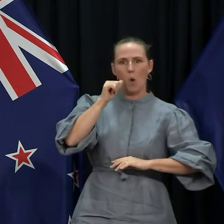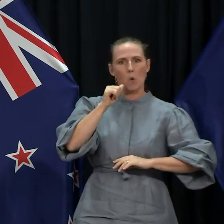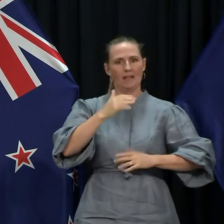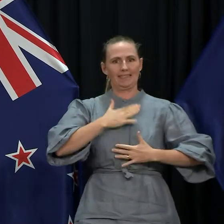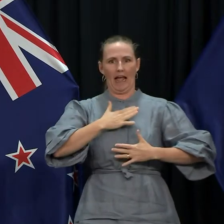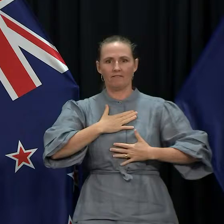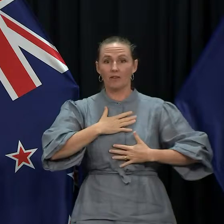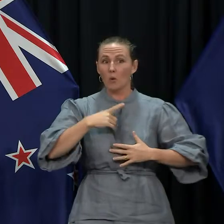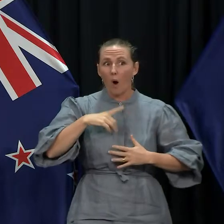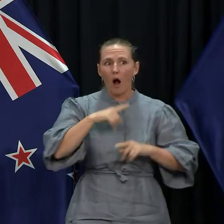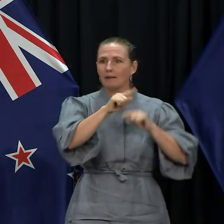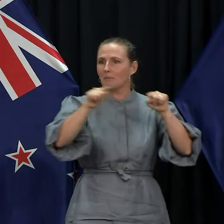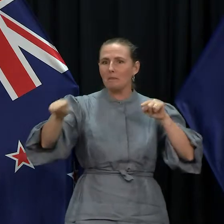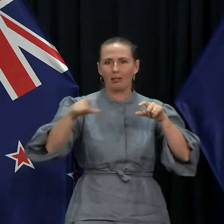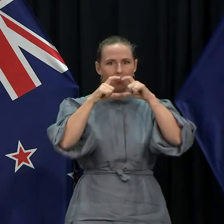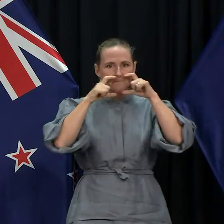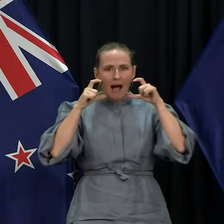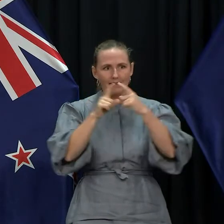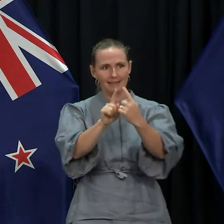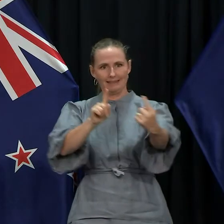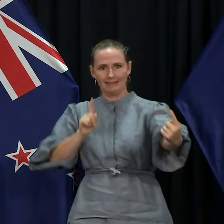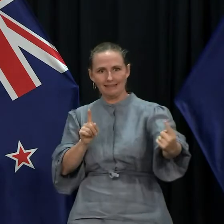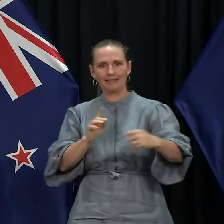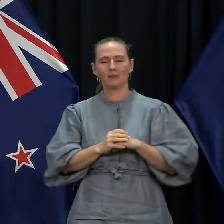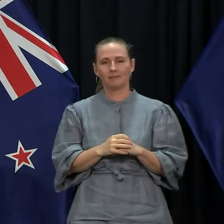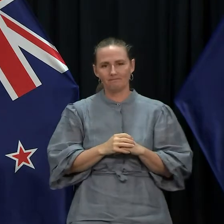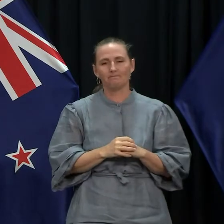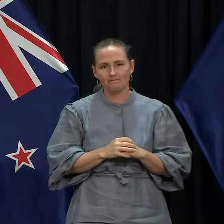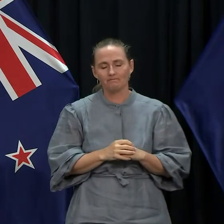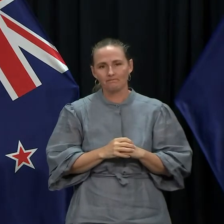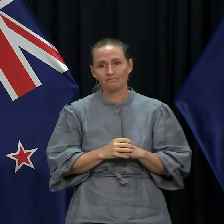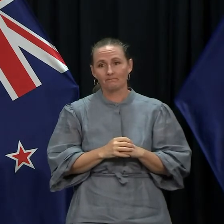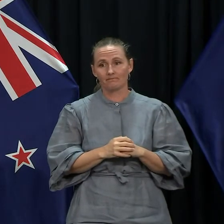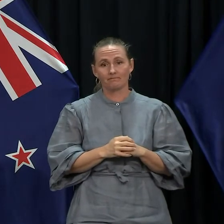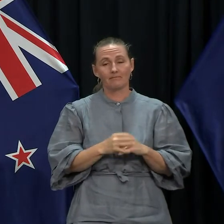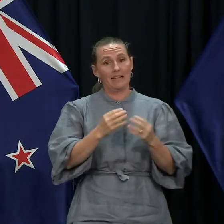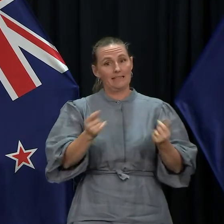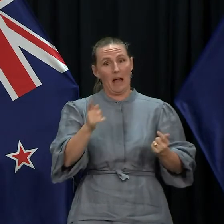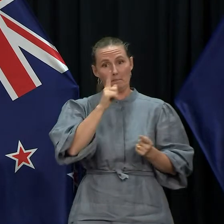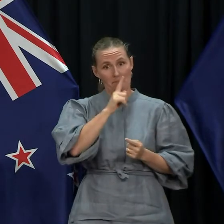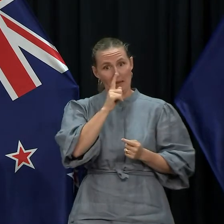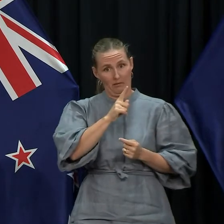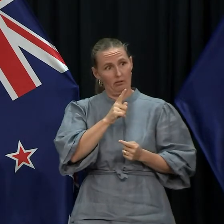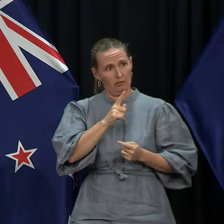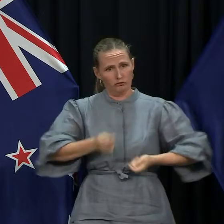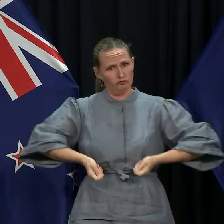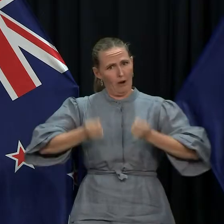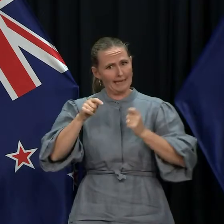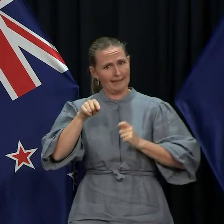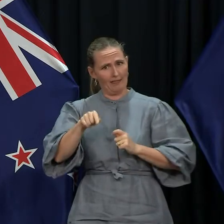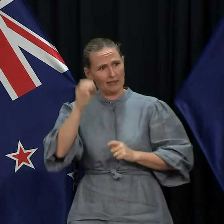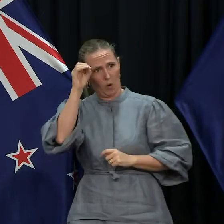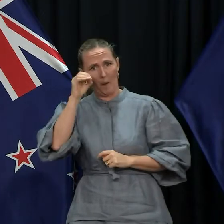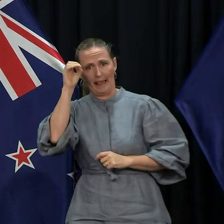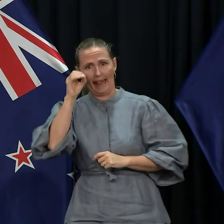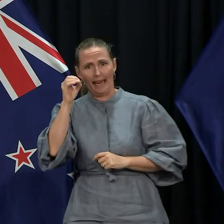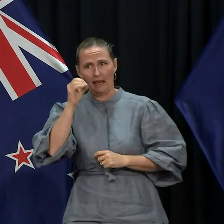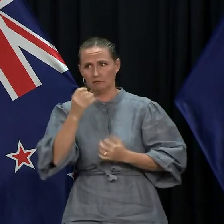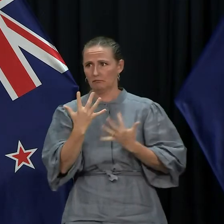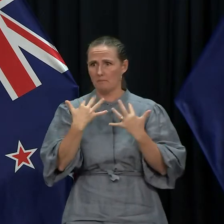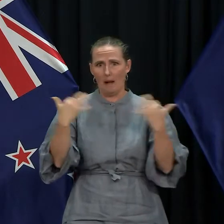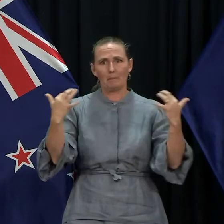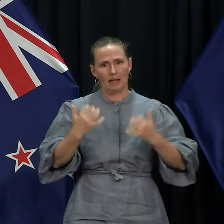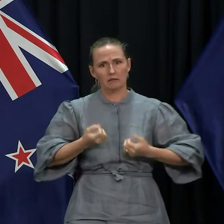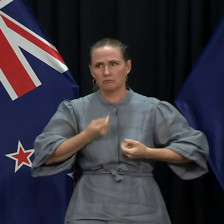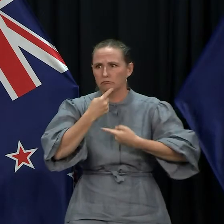in hospitality and so on. And you'll have heard some people are actually raising that that issue publicly too. But I also reflect on the